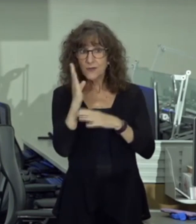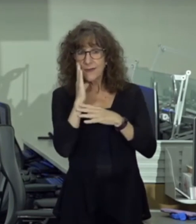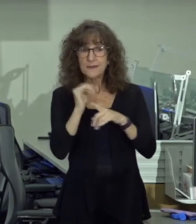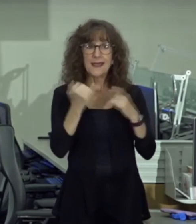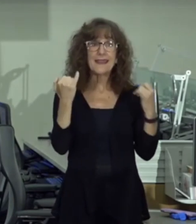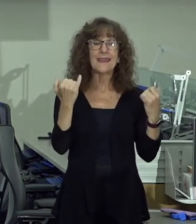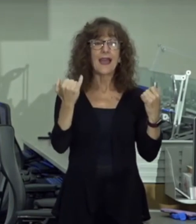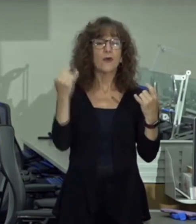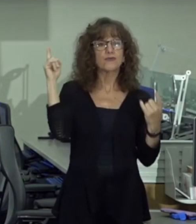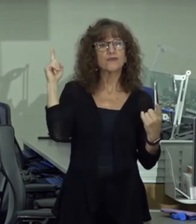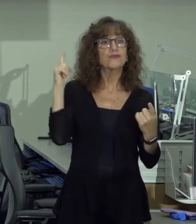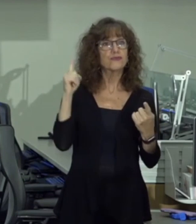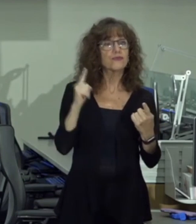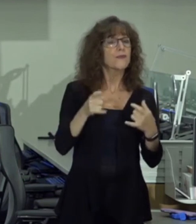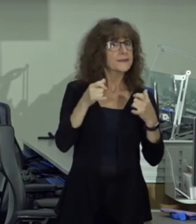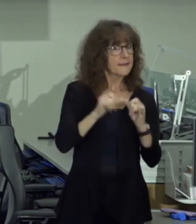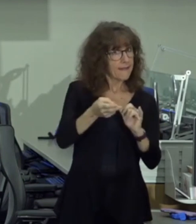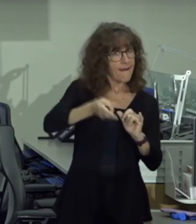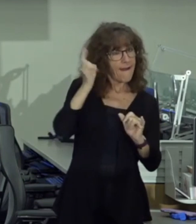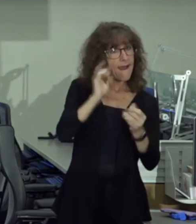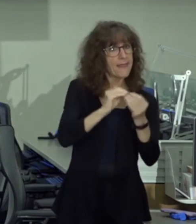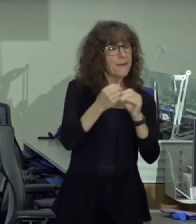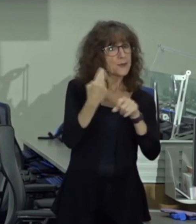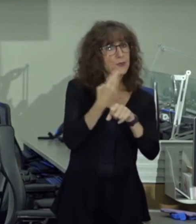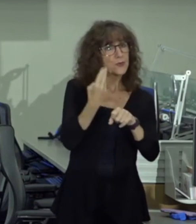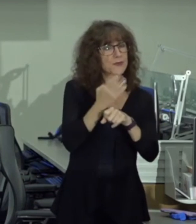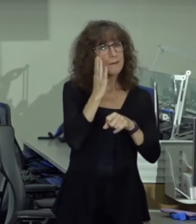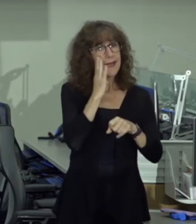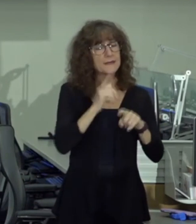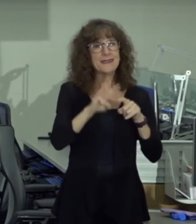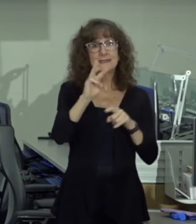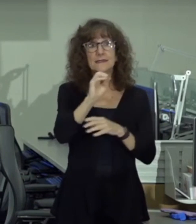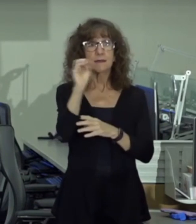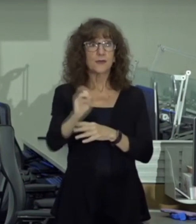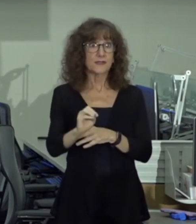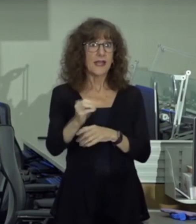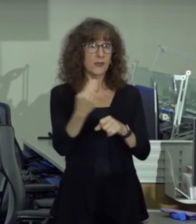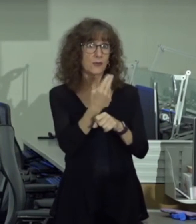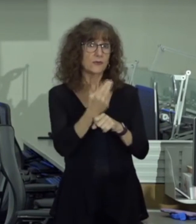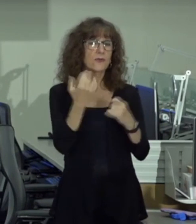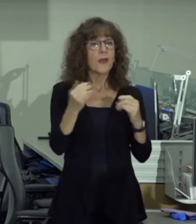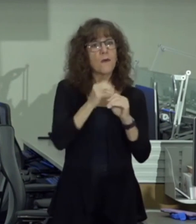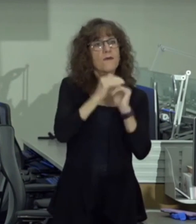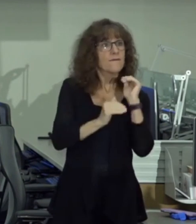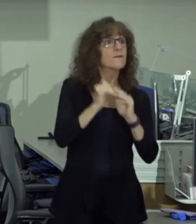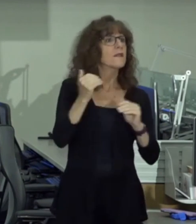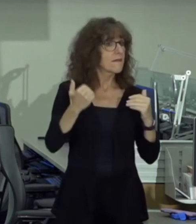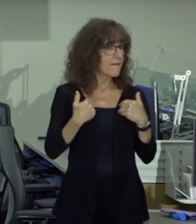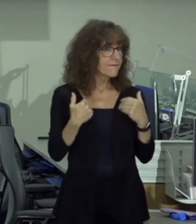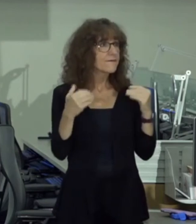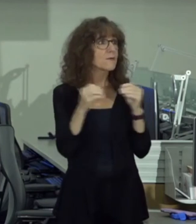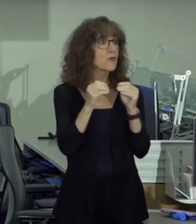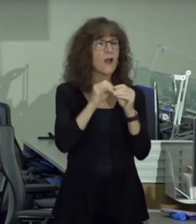pleased to see it start coming down, although it is still very high, at about 60% utilization. So we're now more comfortable that we have